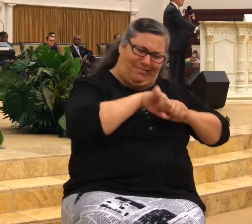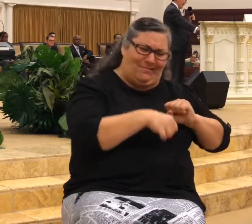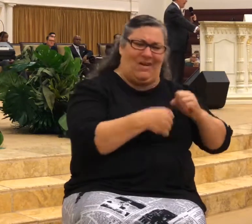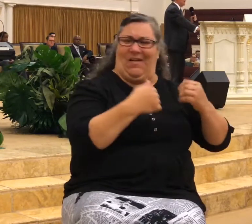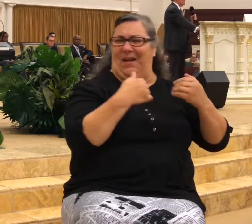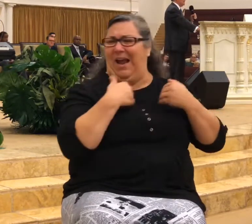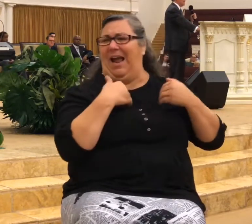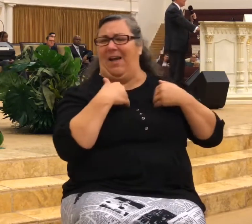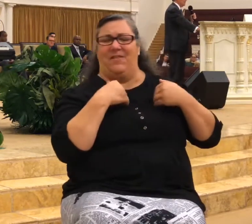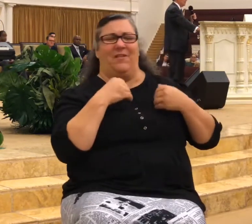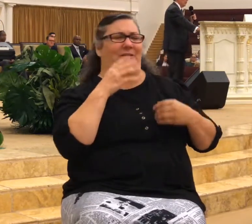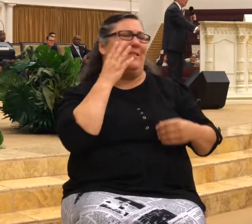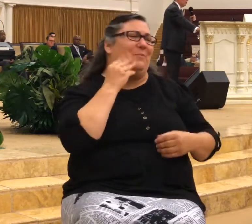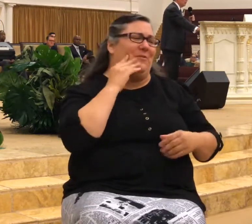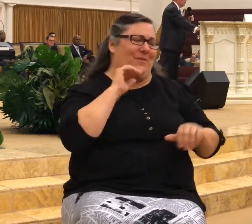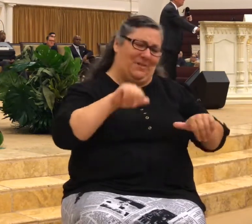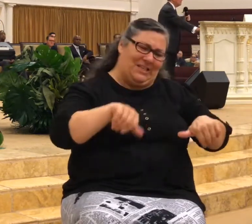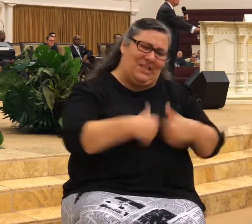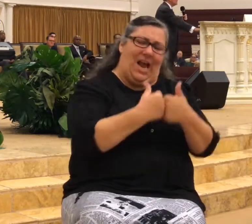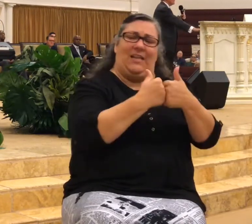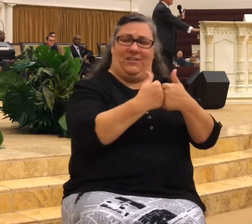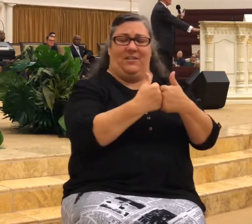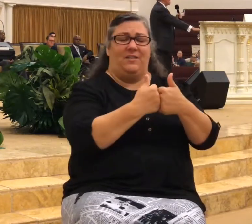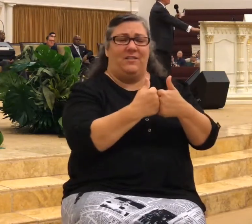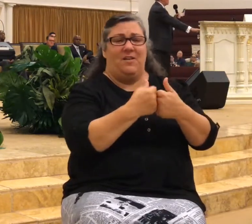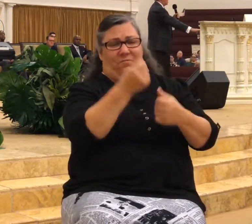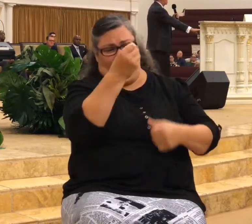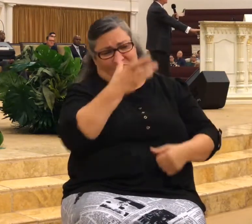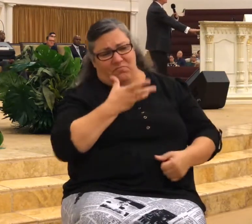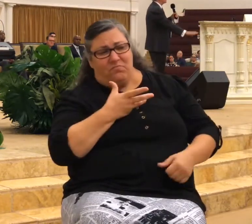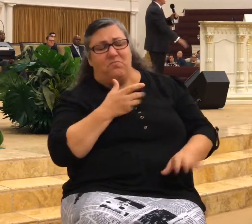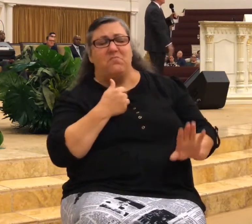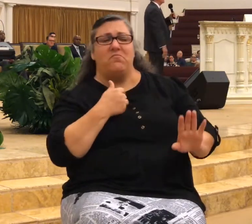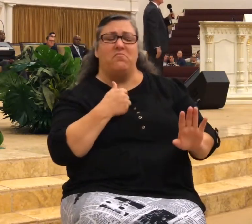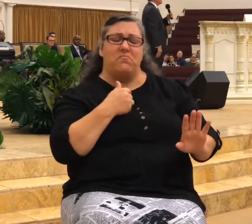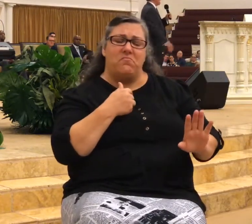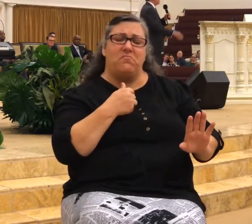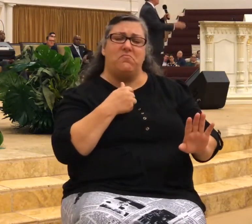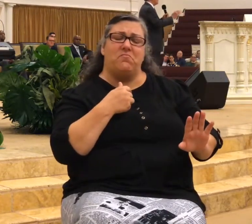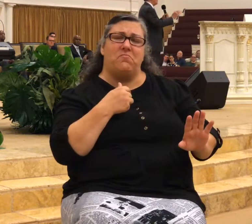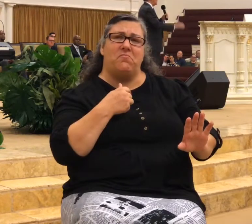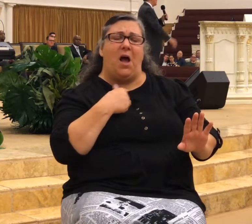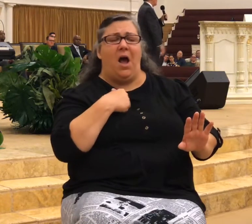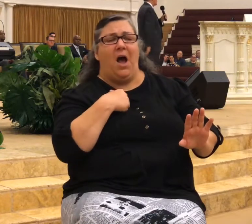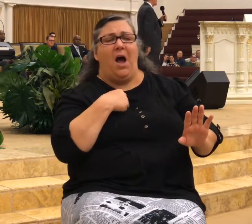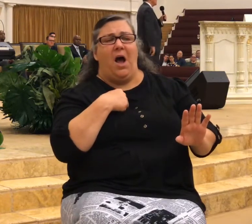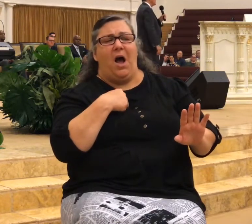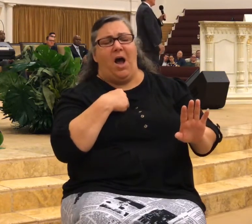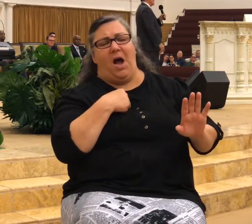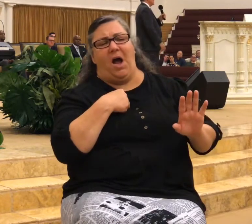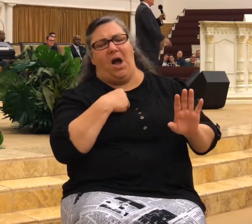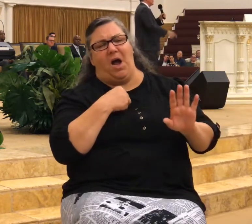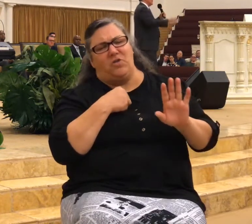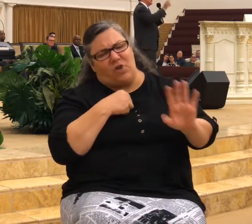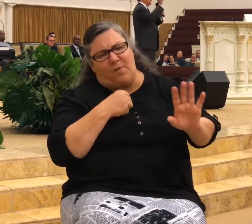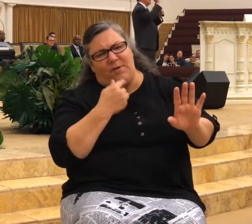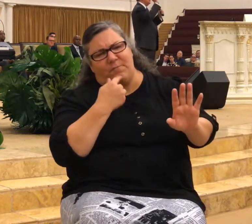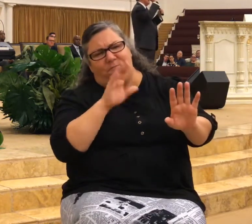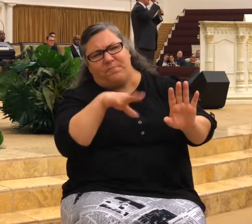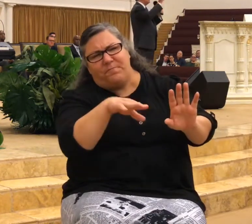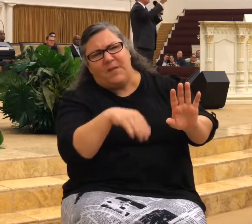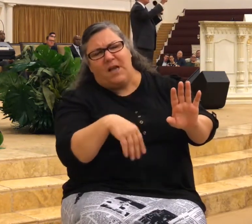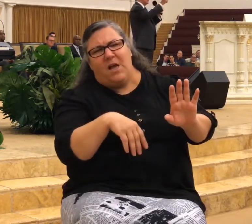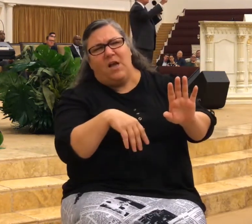some challenges that they were going through. And I paused and stopped them for a moment. And I said, can